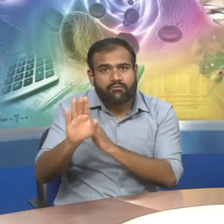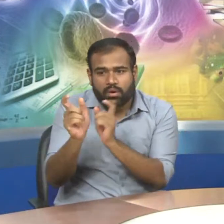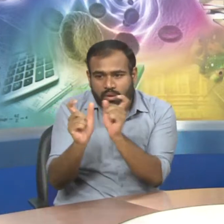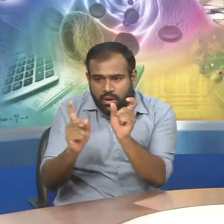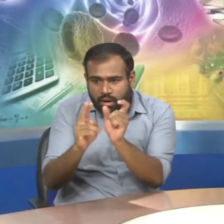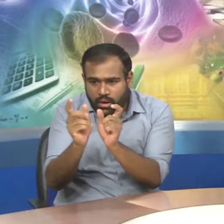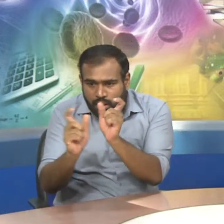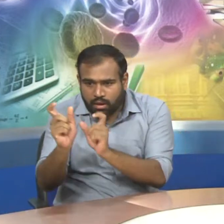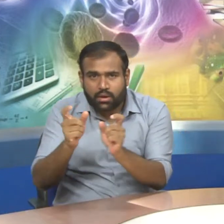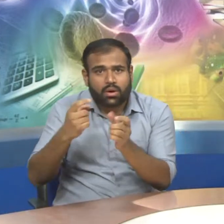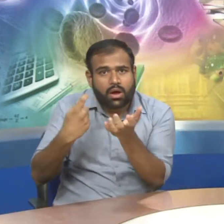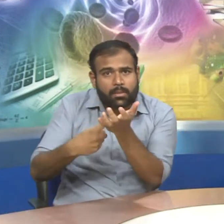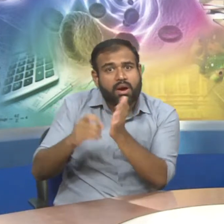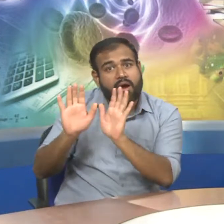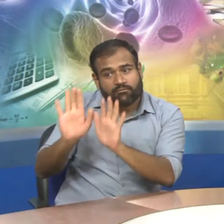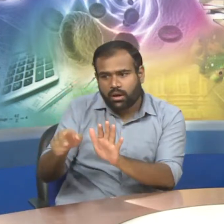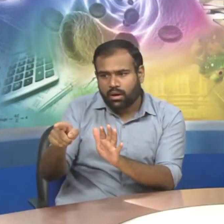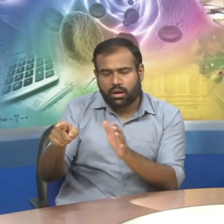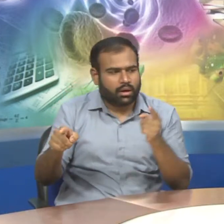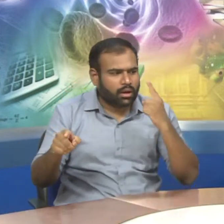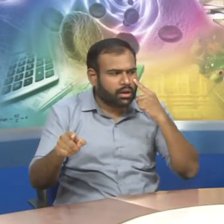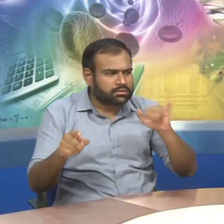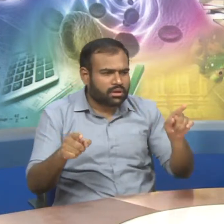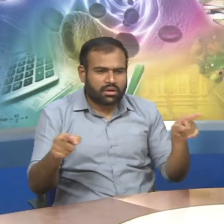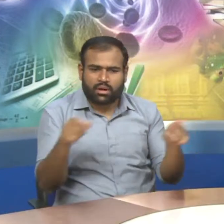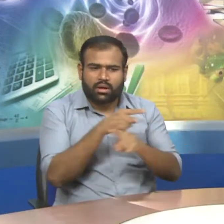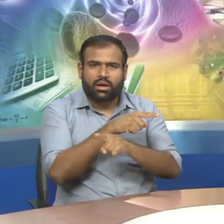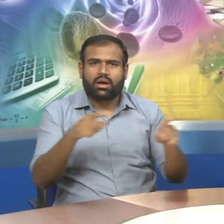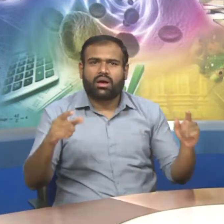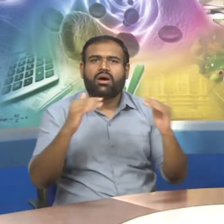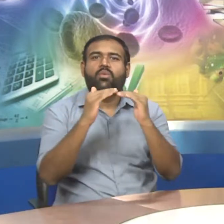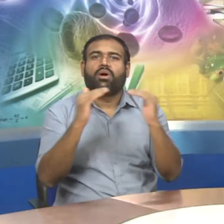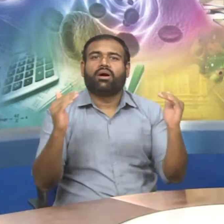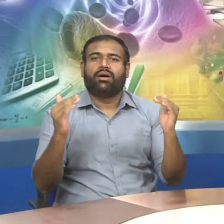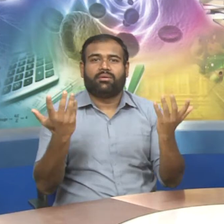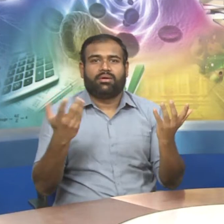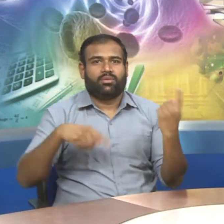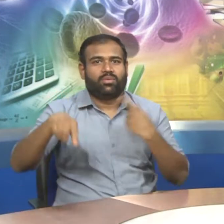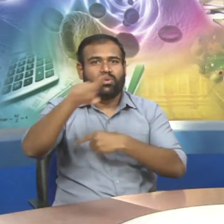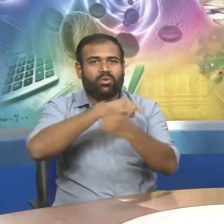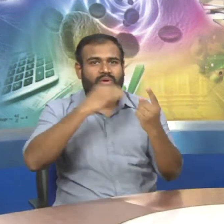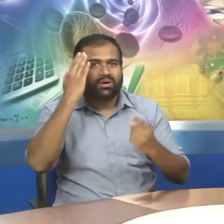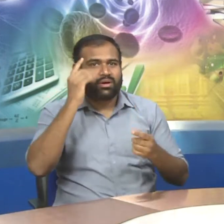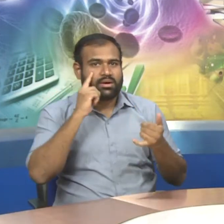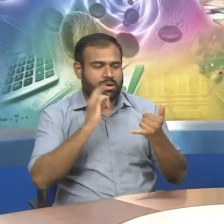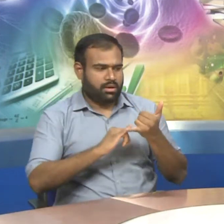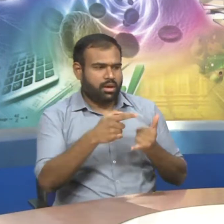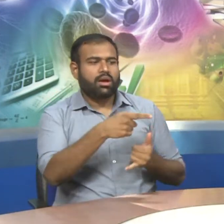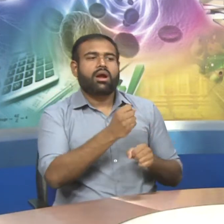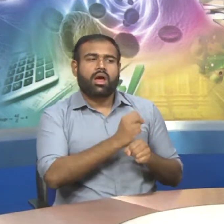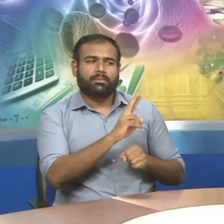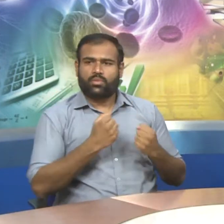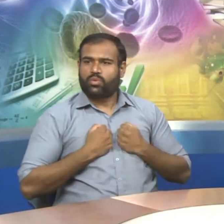There are so many spoken languages, Hindi, Marathi, Gujarati, and sign language is also equal to them because we